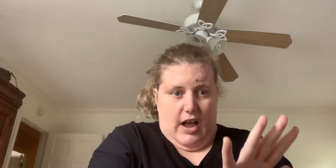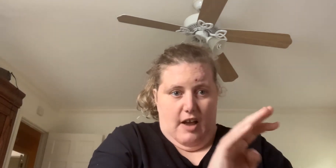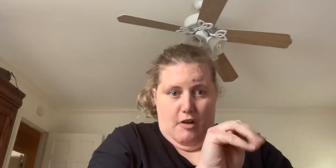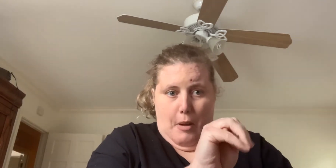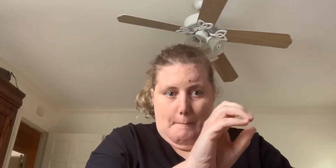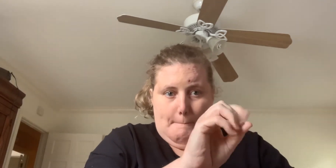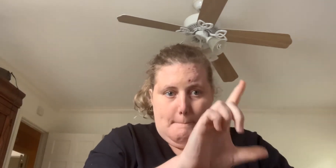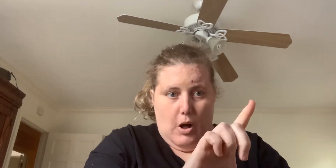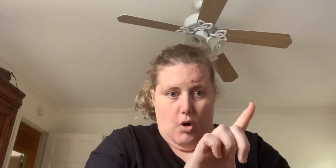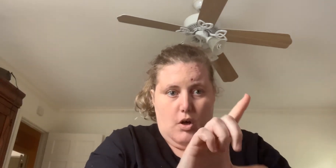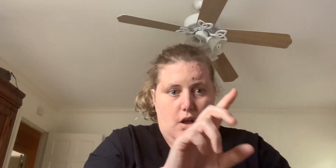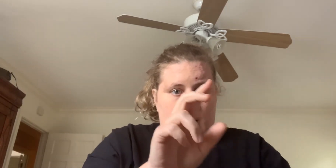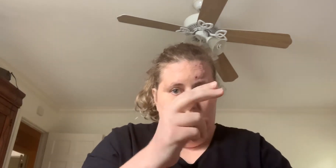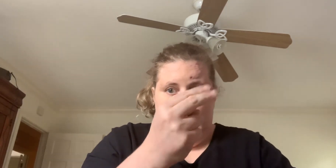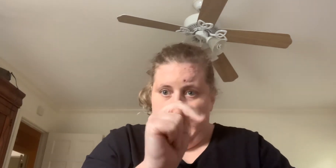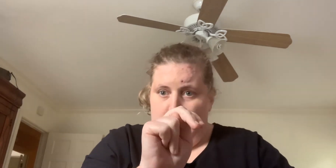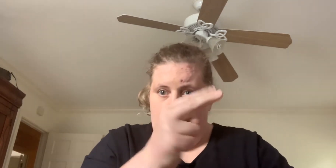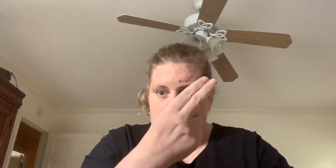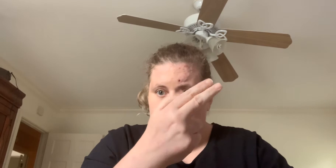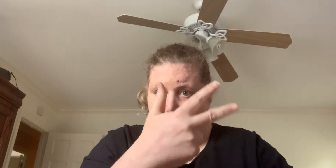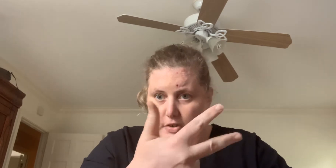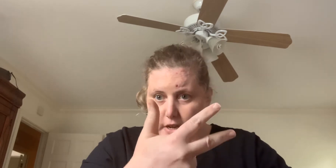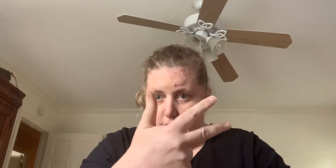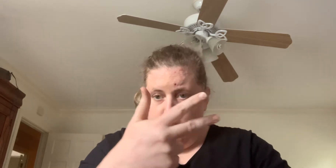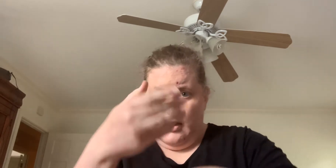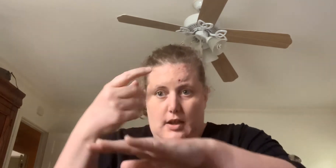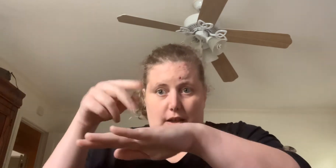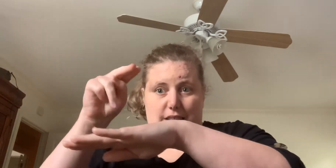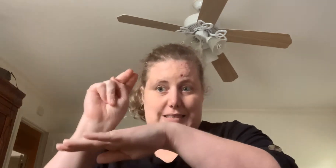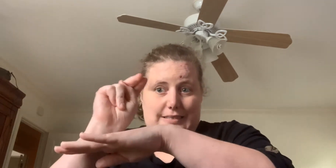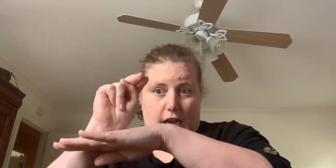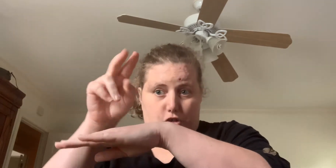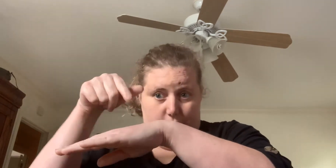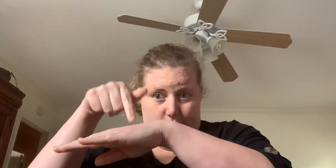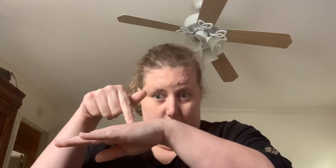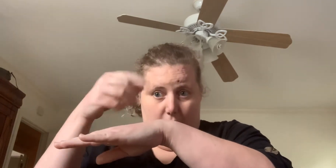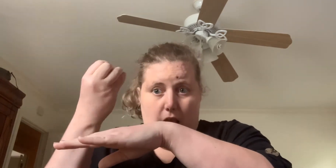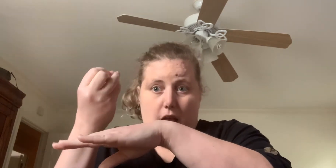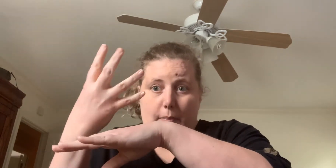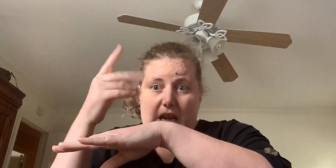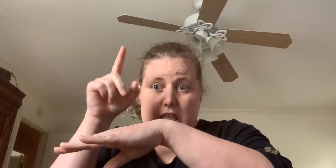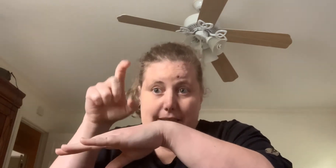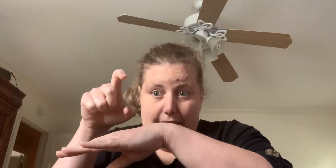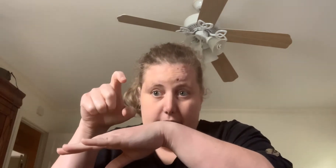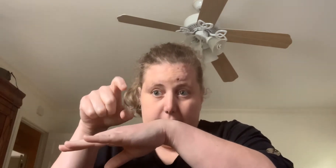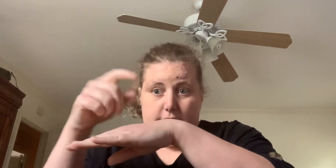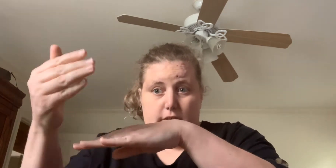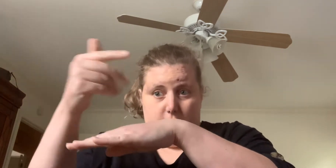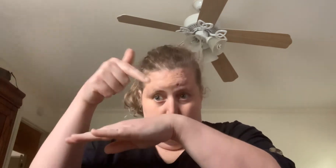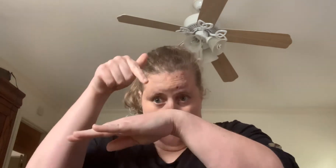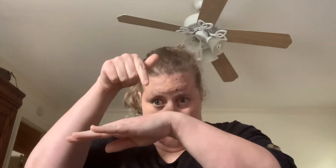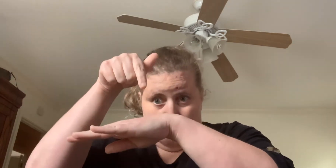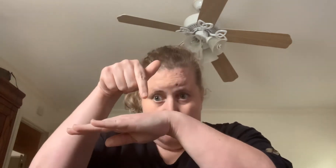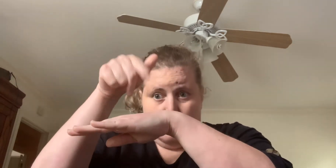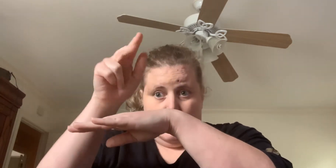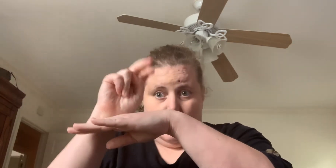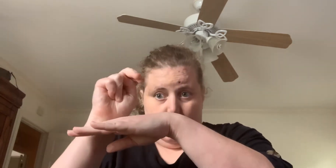ratio. Now let's look at the relationship of nitrogen to ammonia in our reaction. So if we look